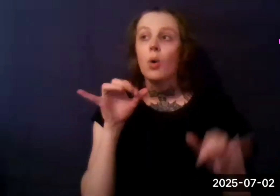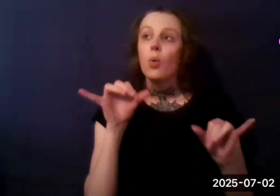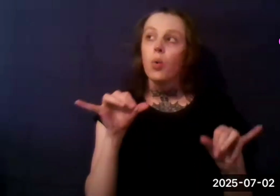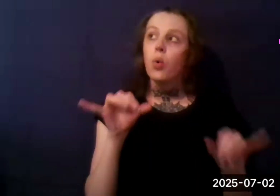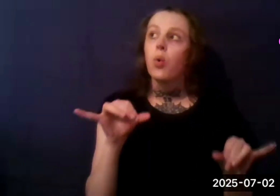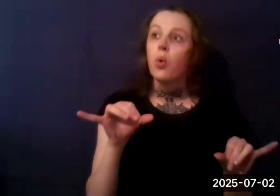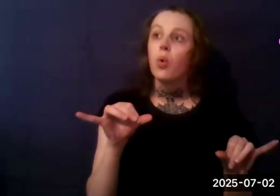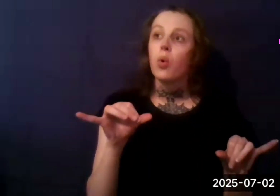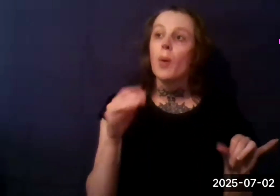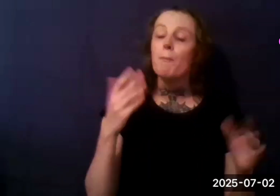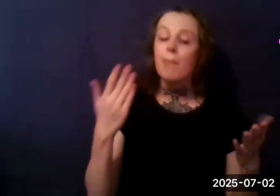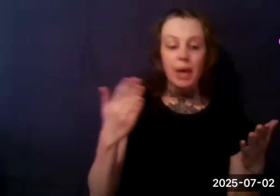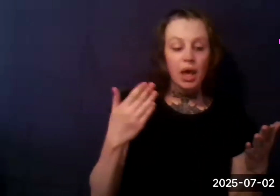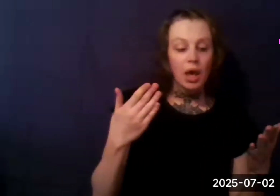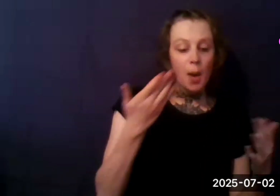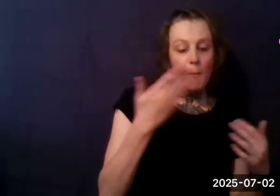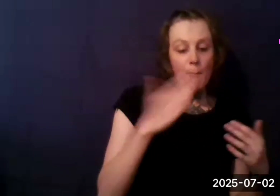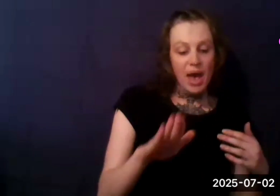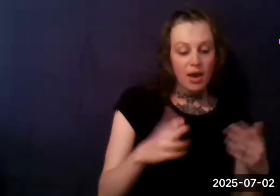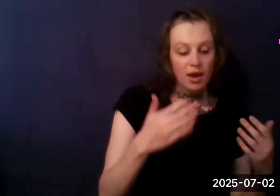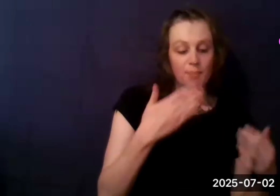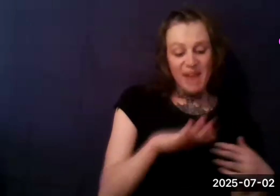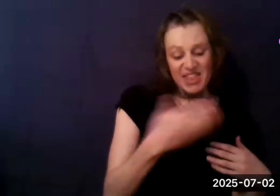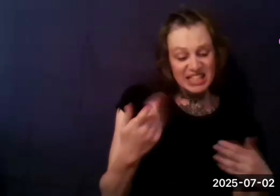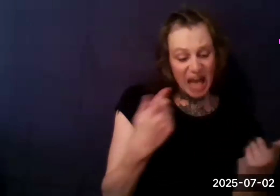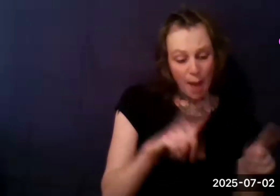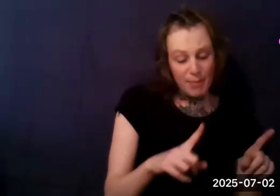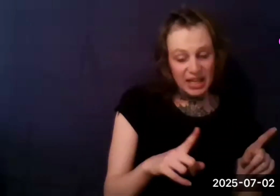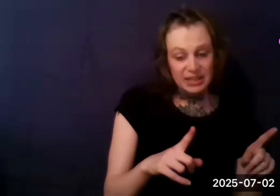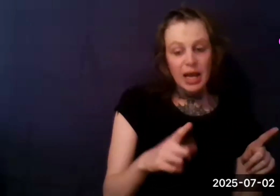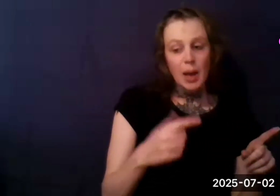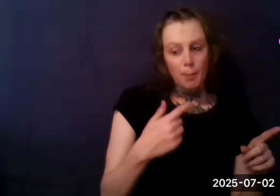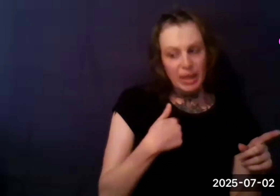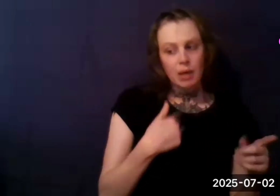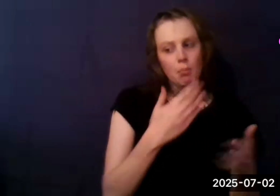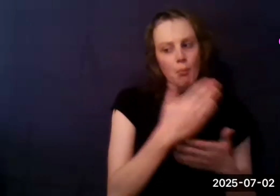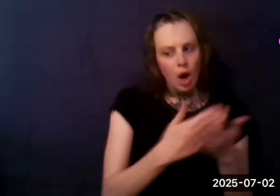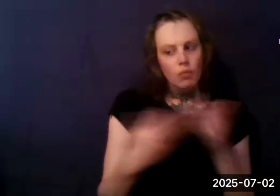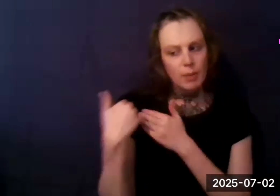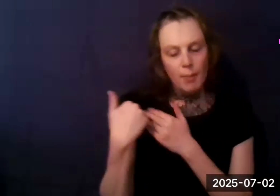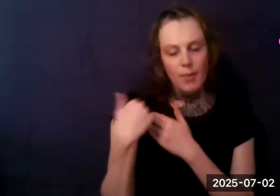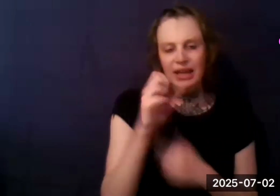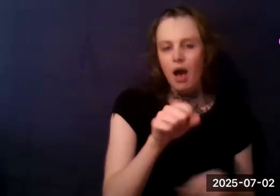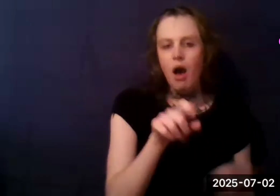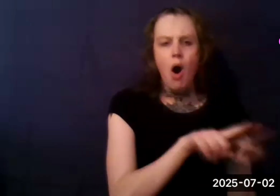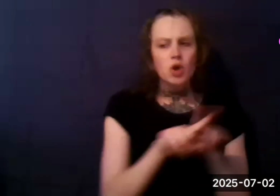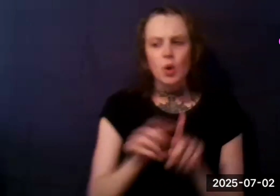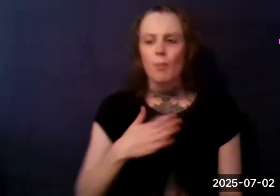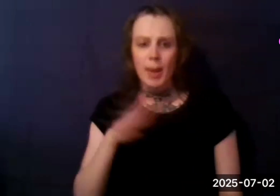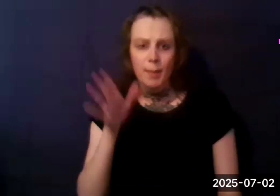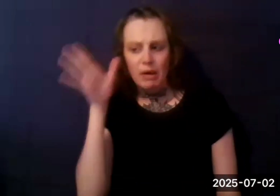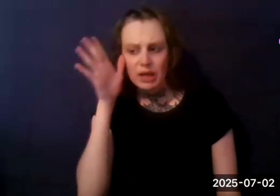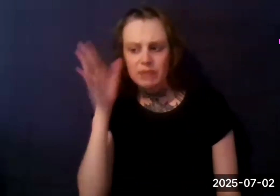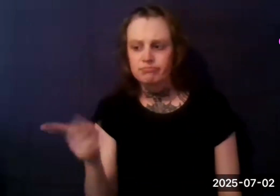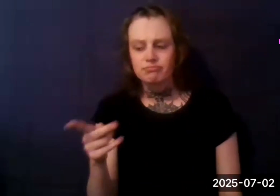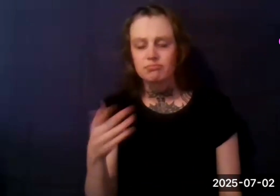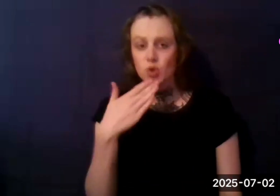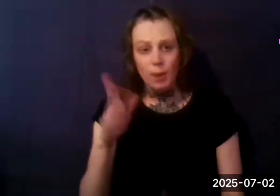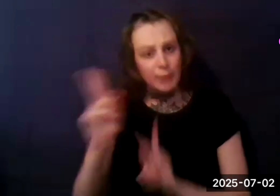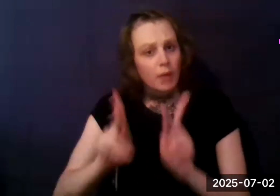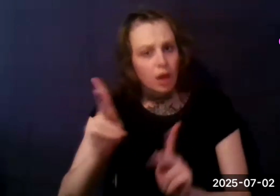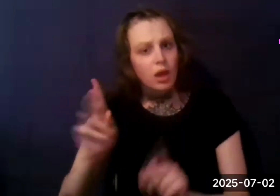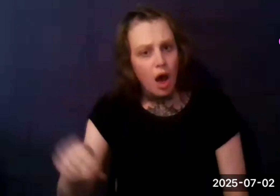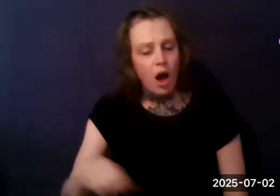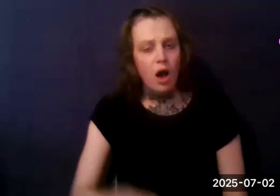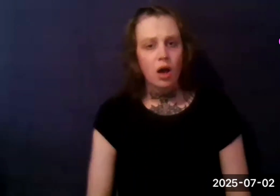in that, but like my parents are like not bad people. Like actually I'm starting to have a much better relationship with them throughout, like even